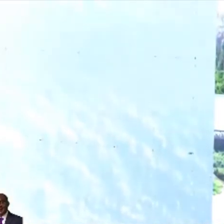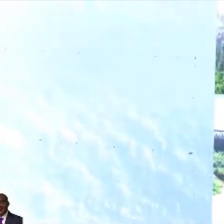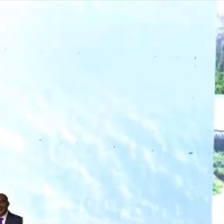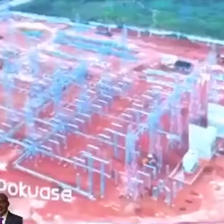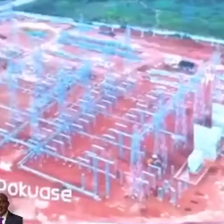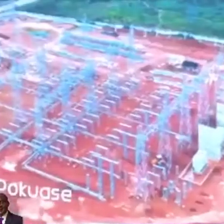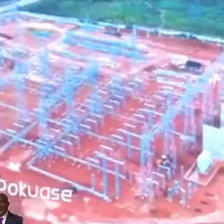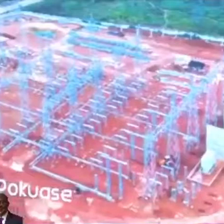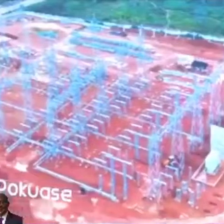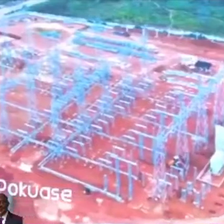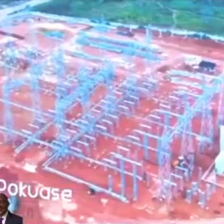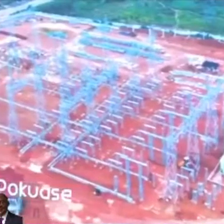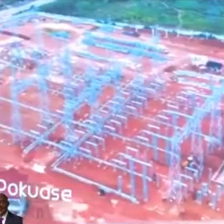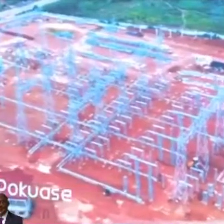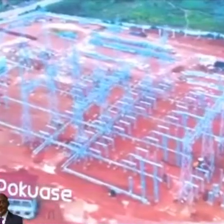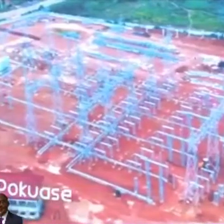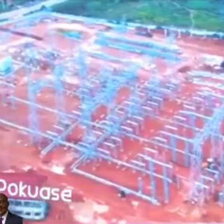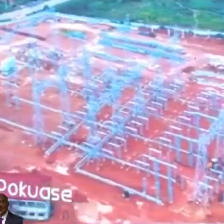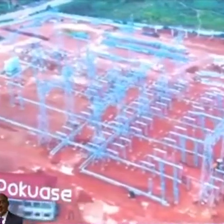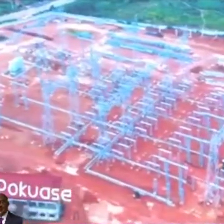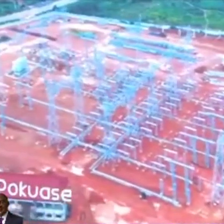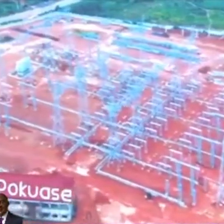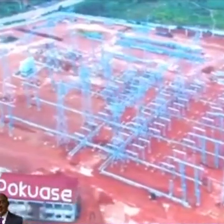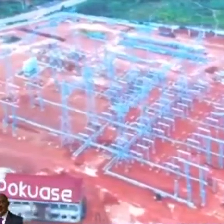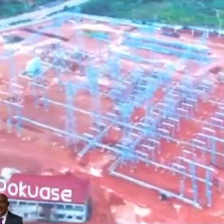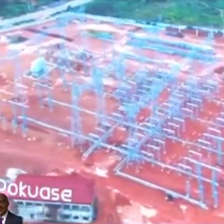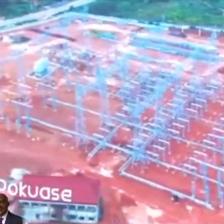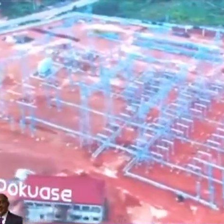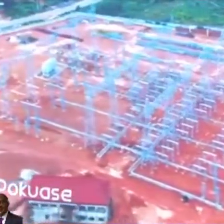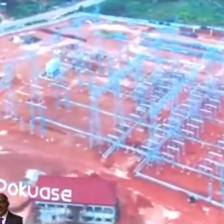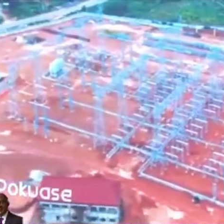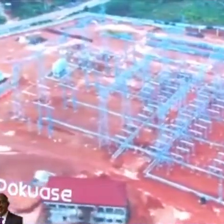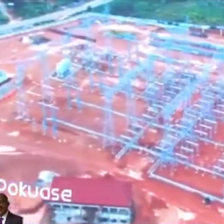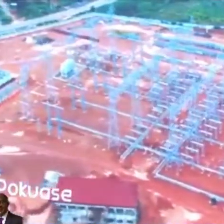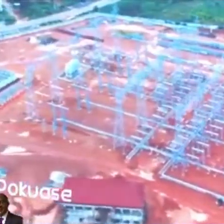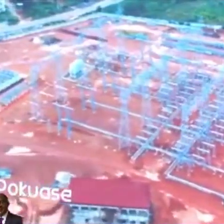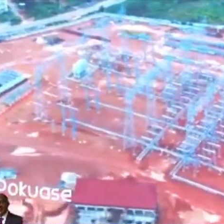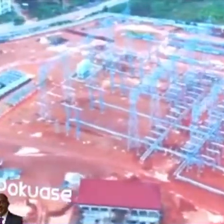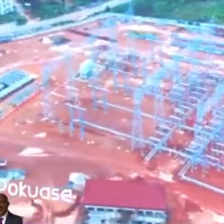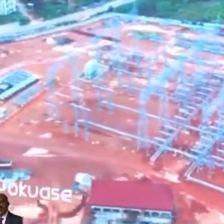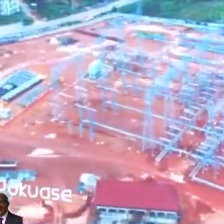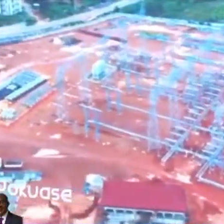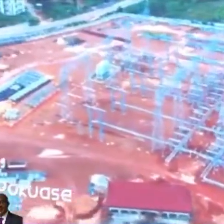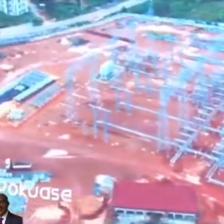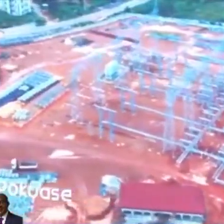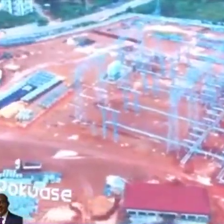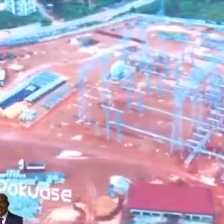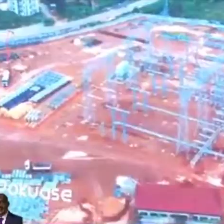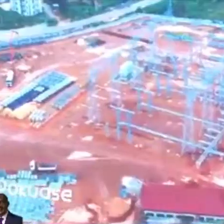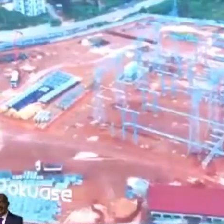These, together with 21 power distribution installations and transformers, are ensuring stable power supply.